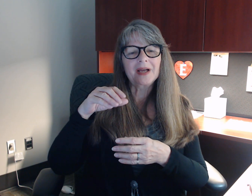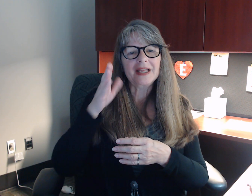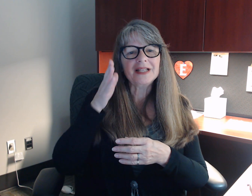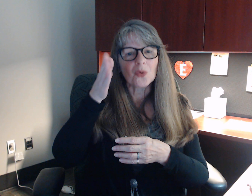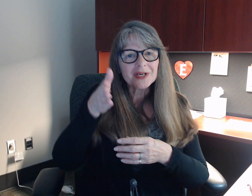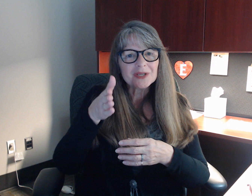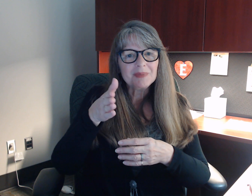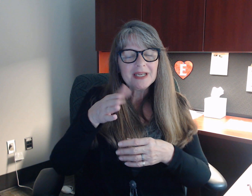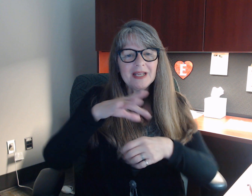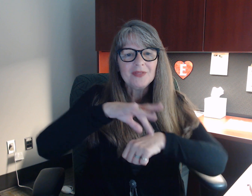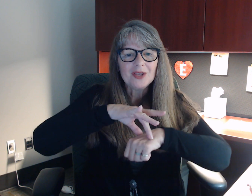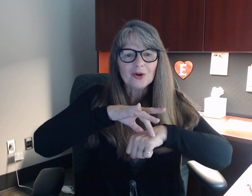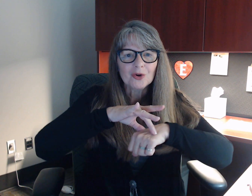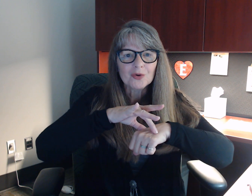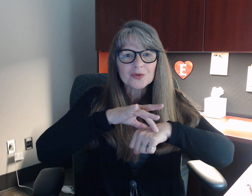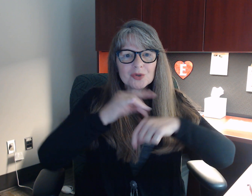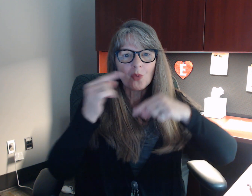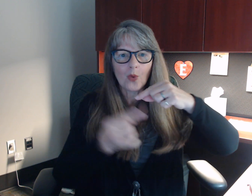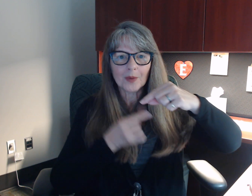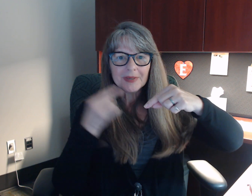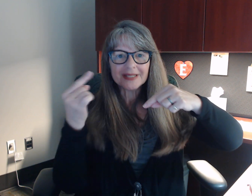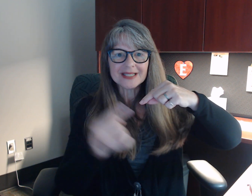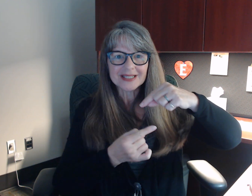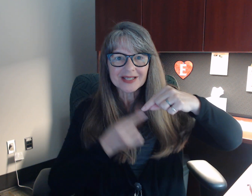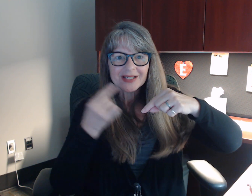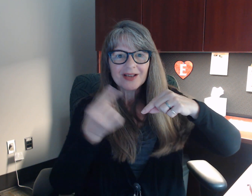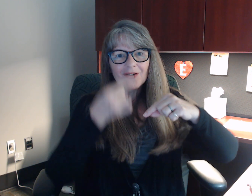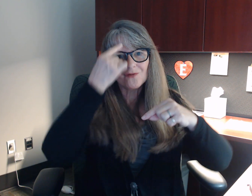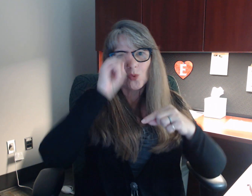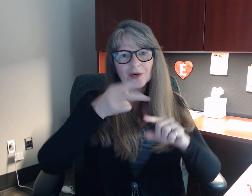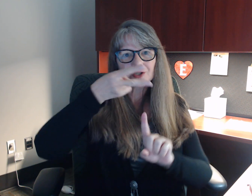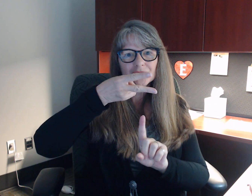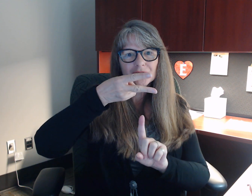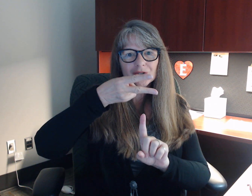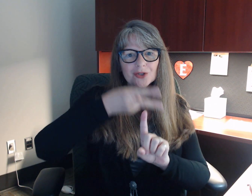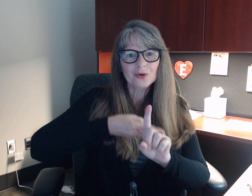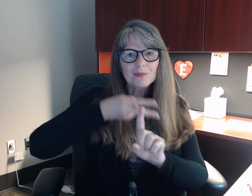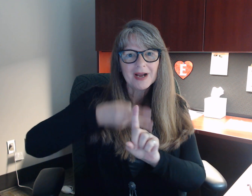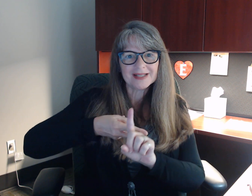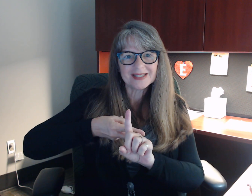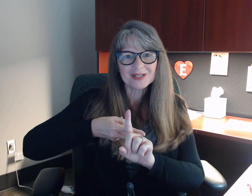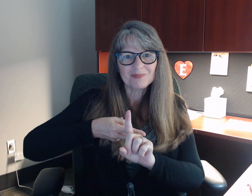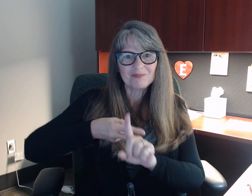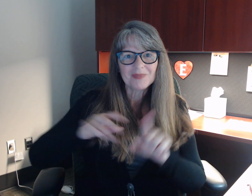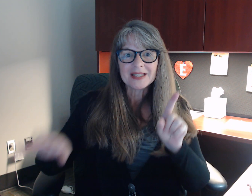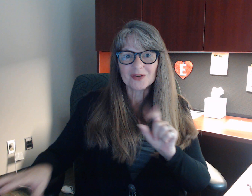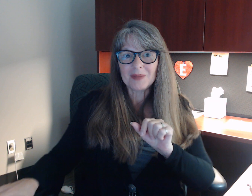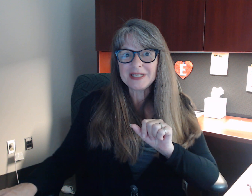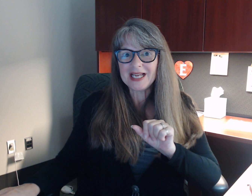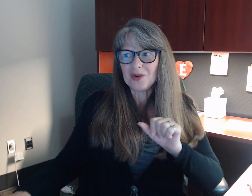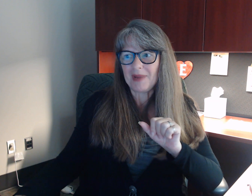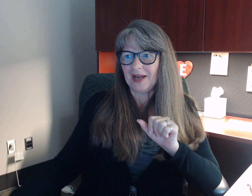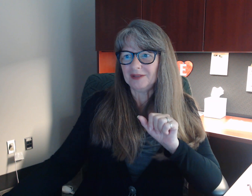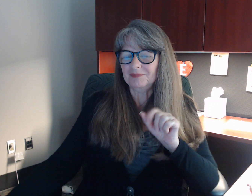it's going to be in the Earth's orbit for 2 months. So let me tell you about it. And